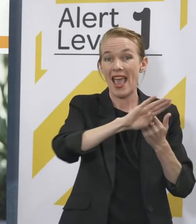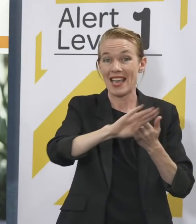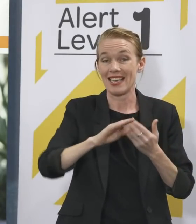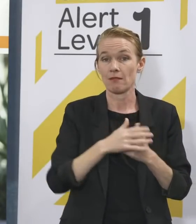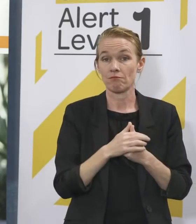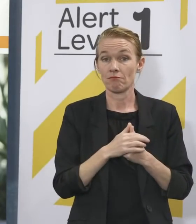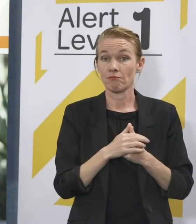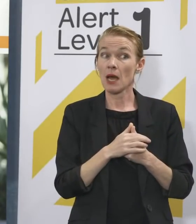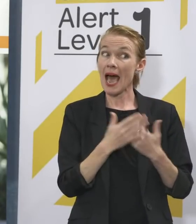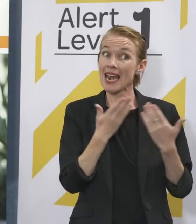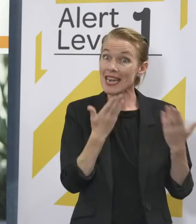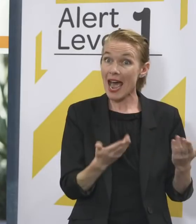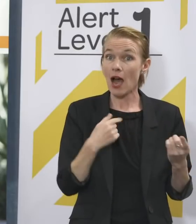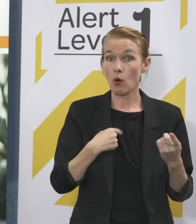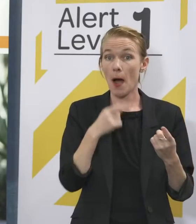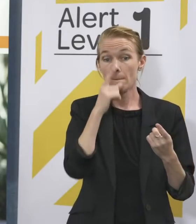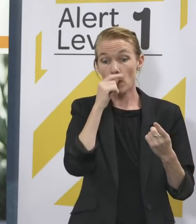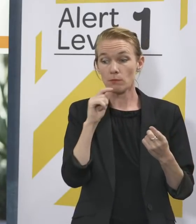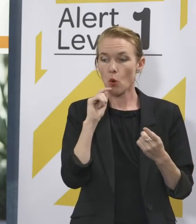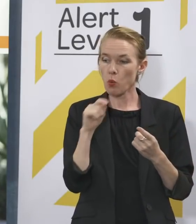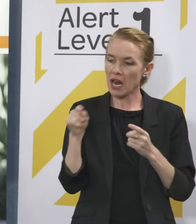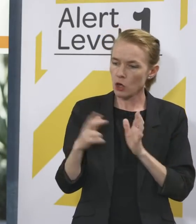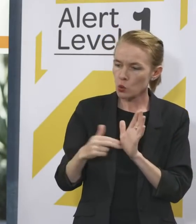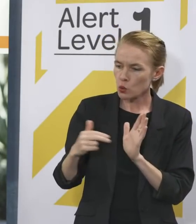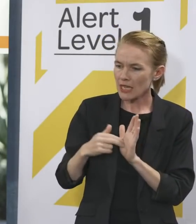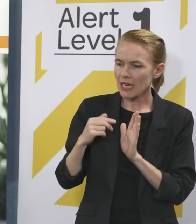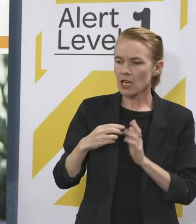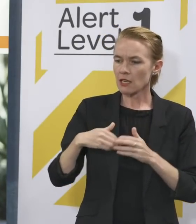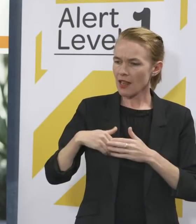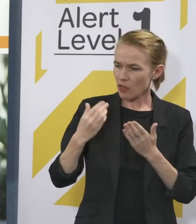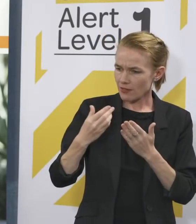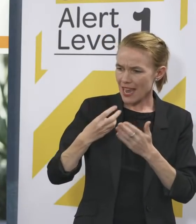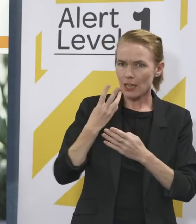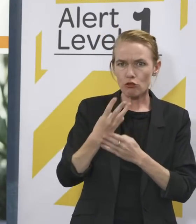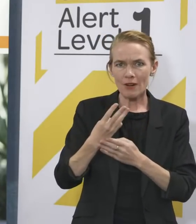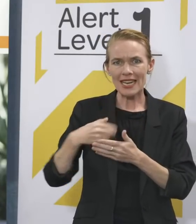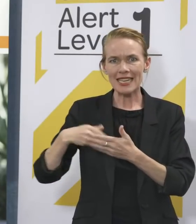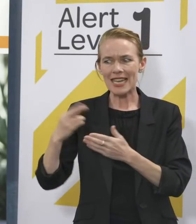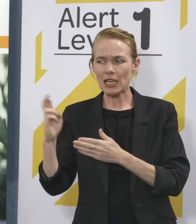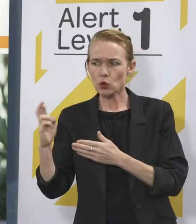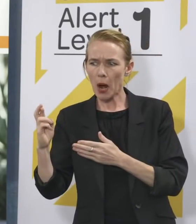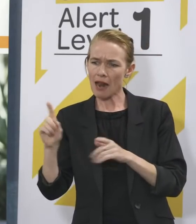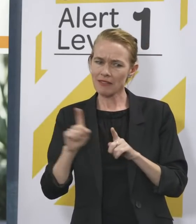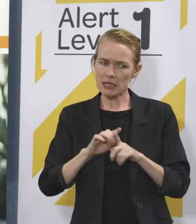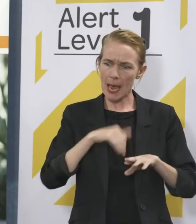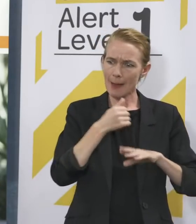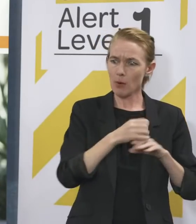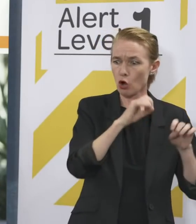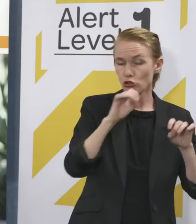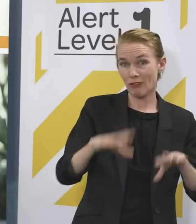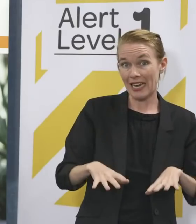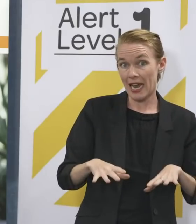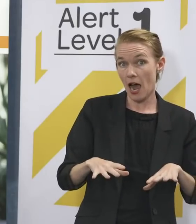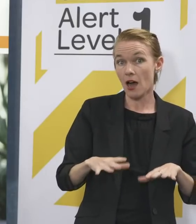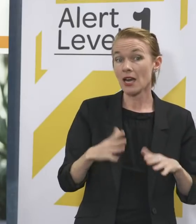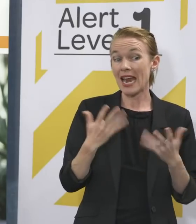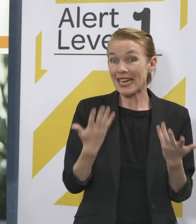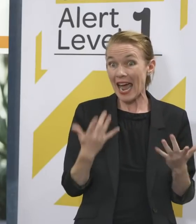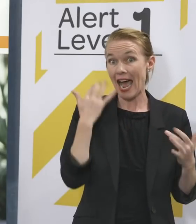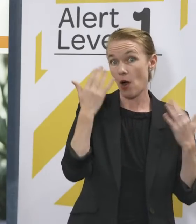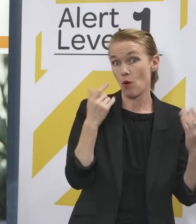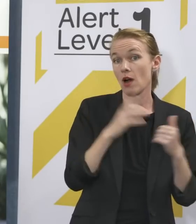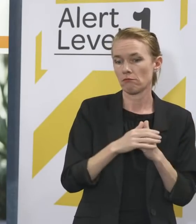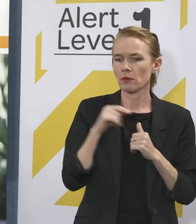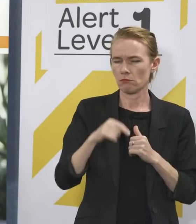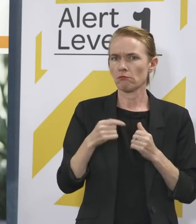day 3 and around day 12 of their stay as well. I think off the back of the fact that New Zealand has introduced this. Well, masks on how